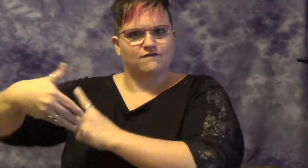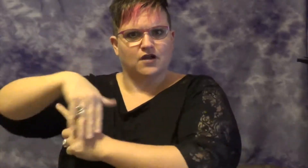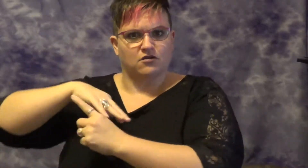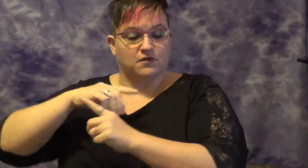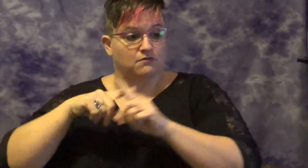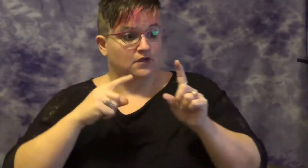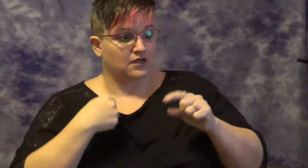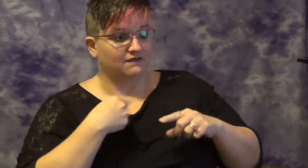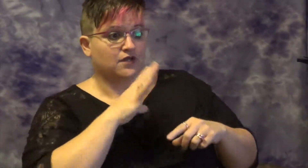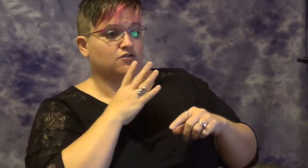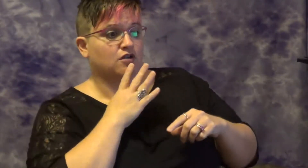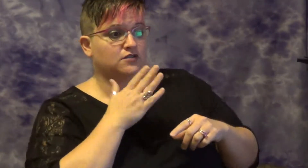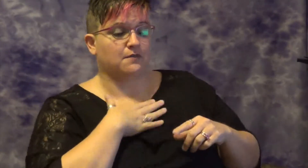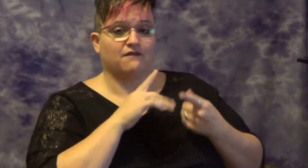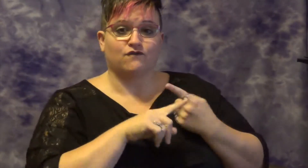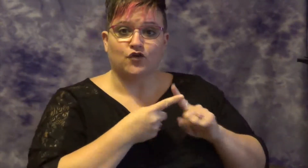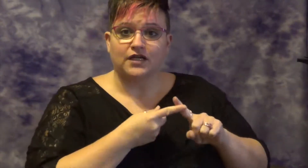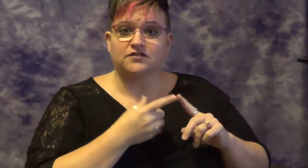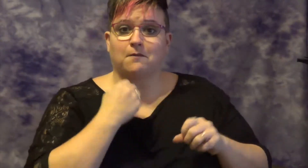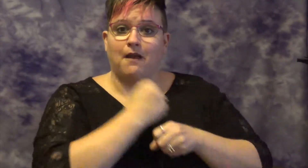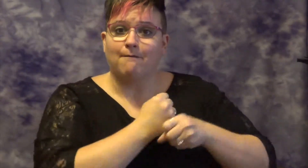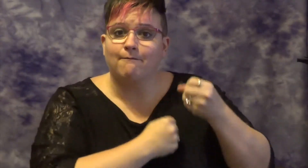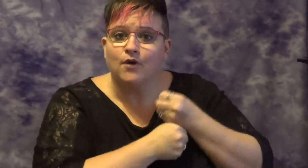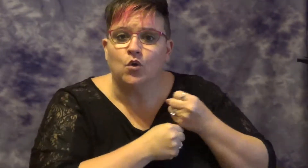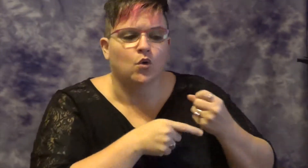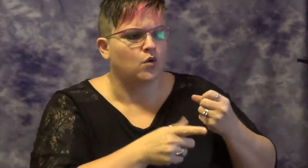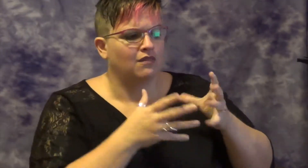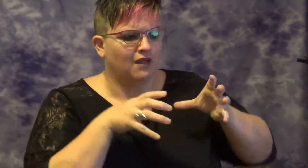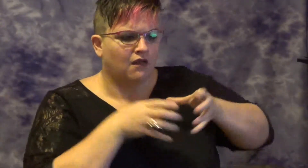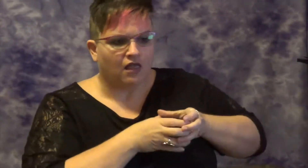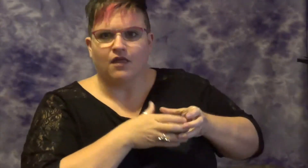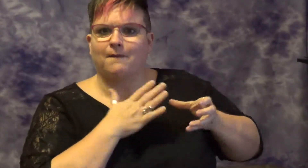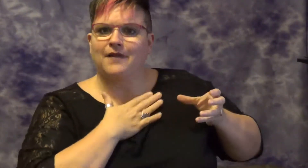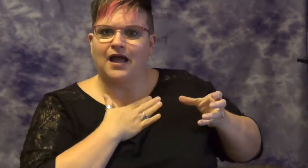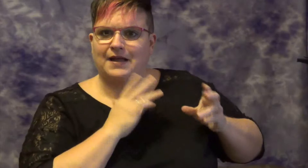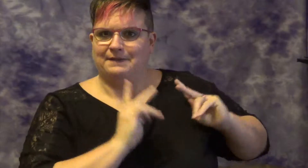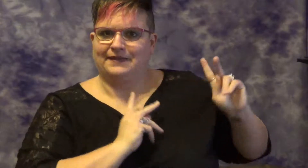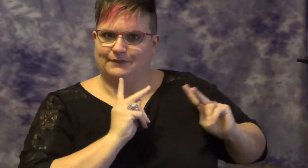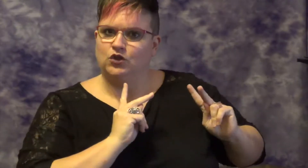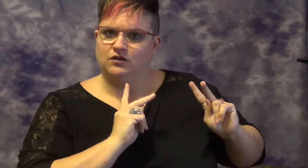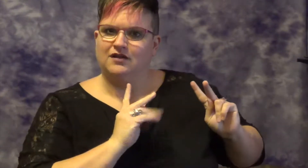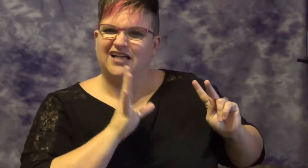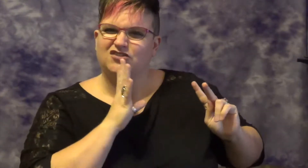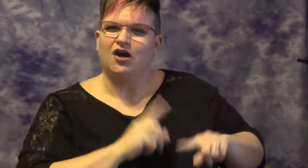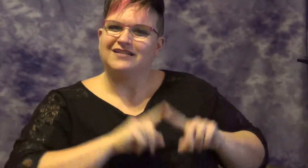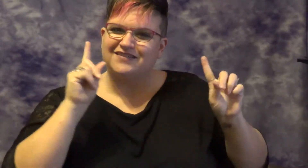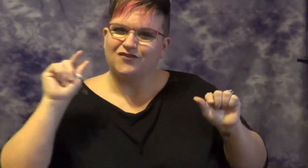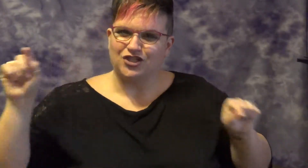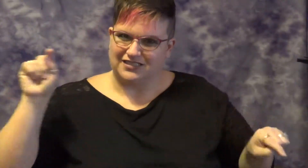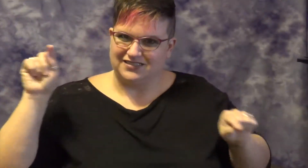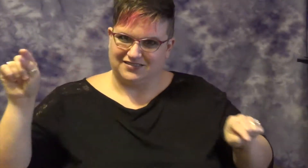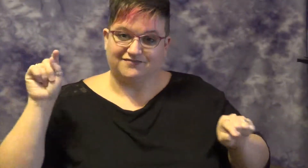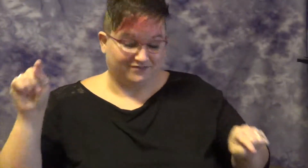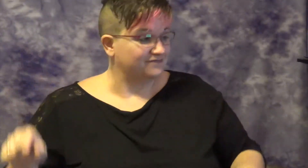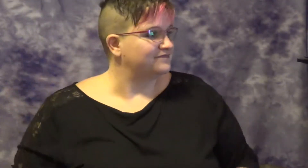environment, my word choice would be way different than what my boos would be or my friends that I've grown up with all their